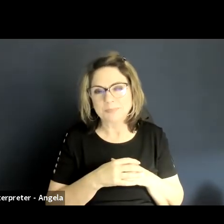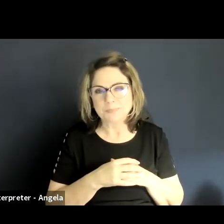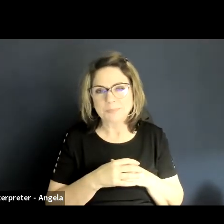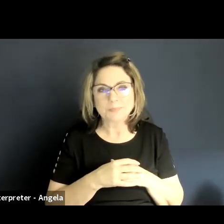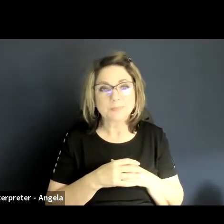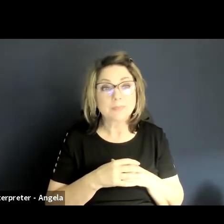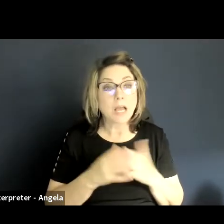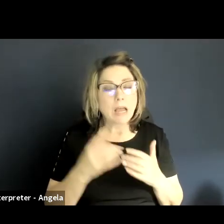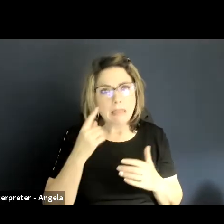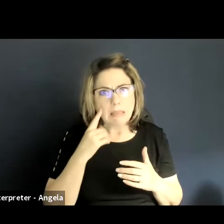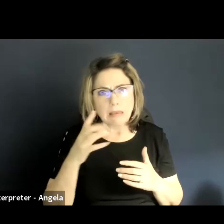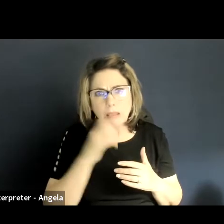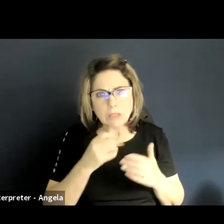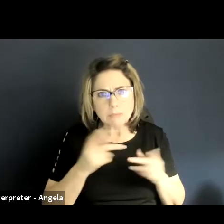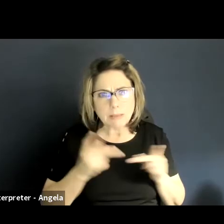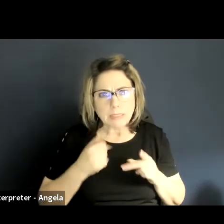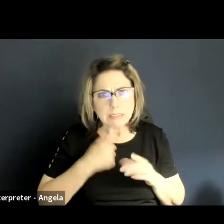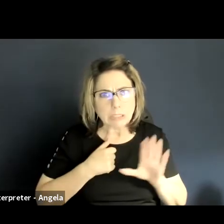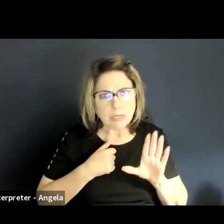I think I lost my place, sorry.